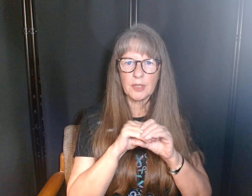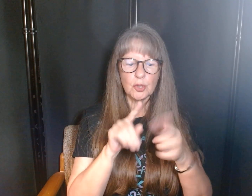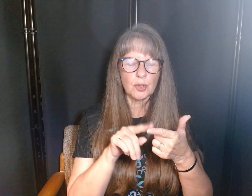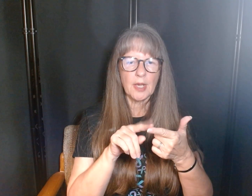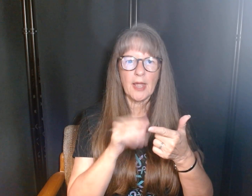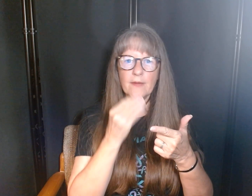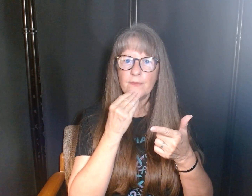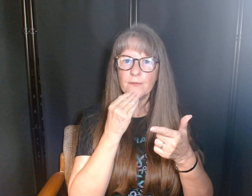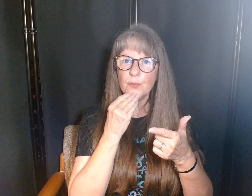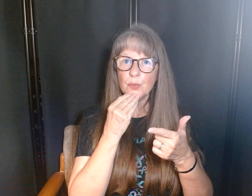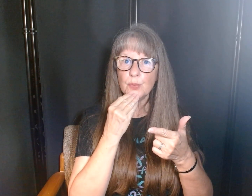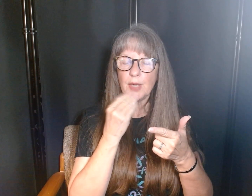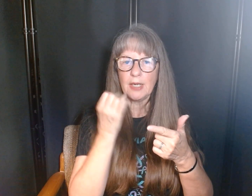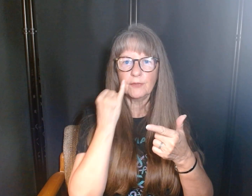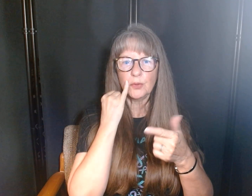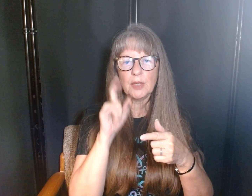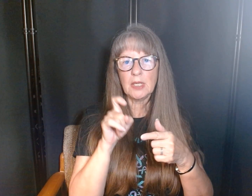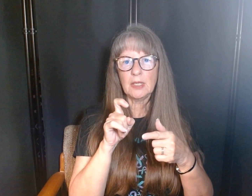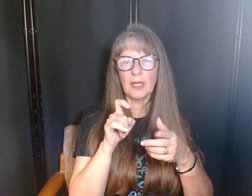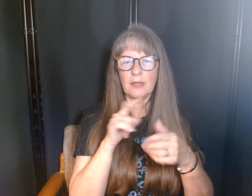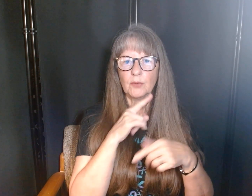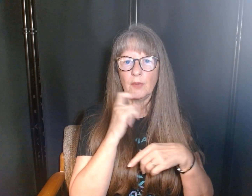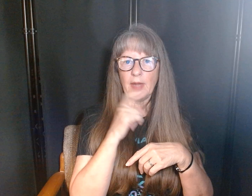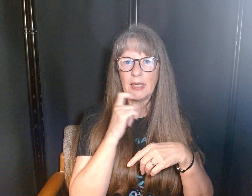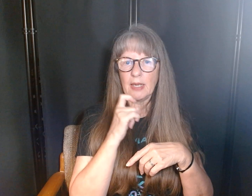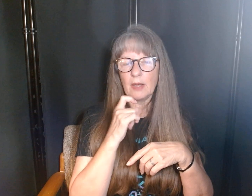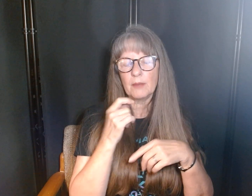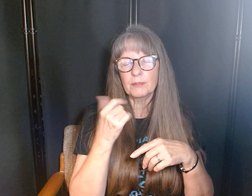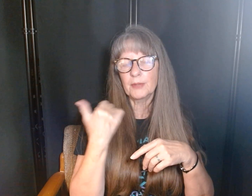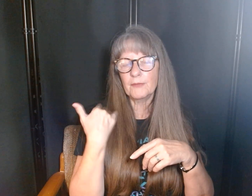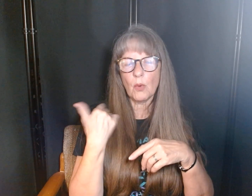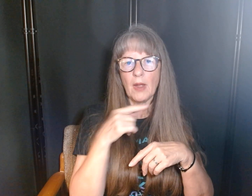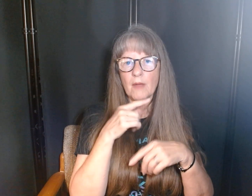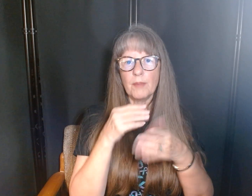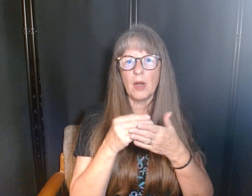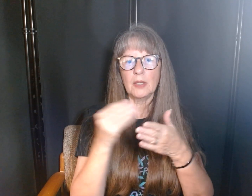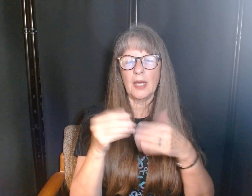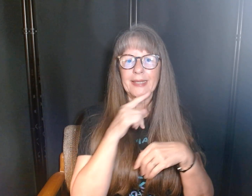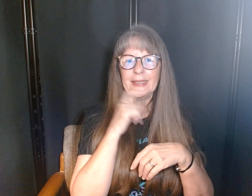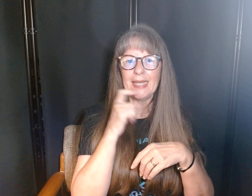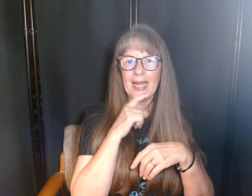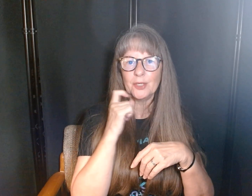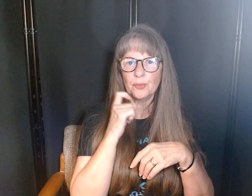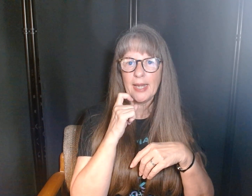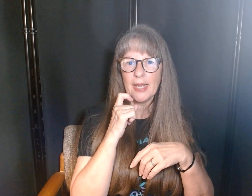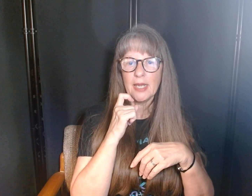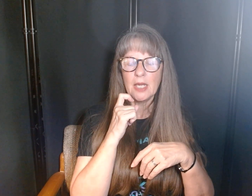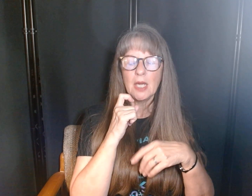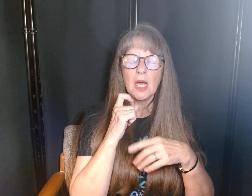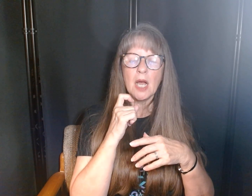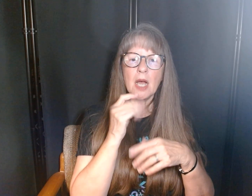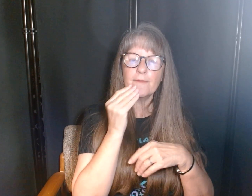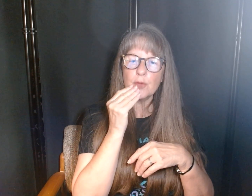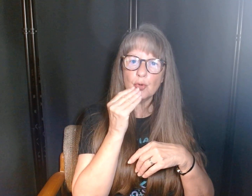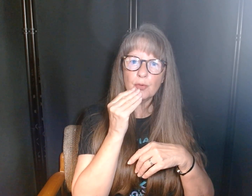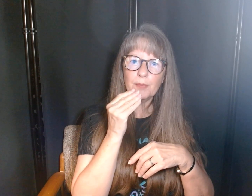storage, and food. And if you need, like if you've had, before I have bought like dehydrated food, but you